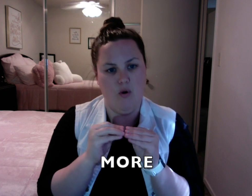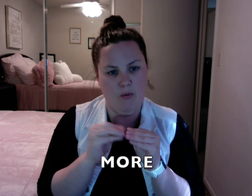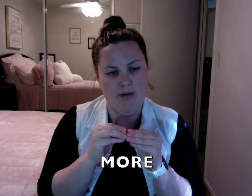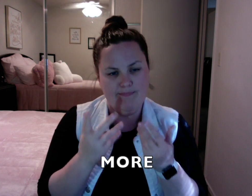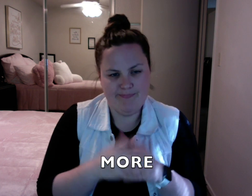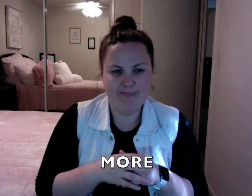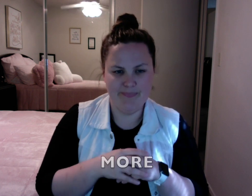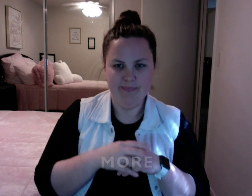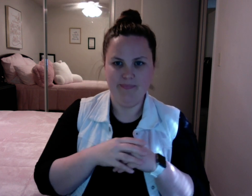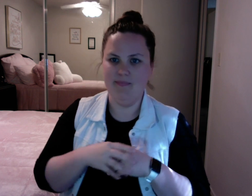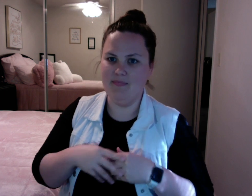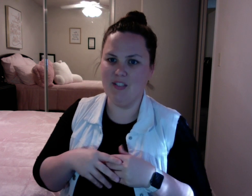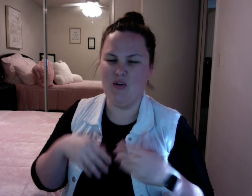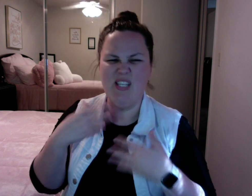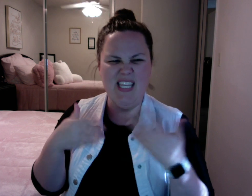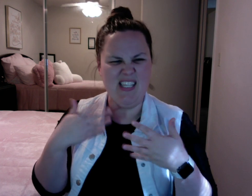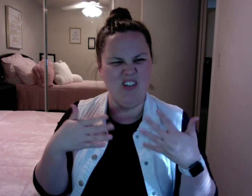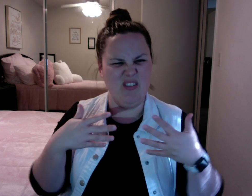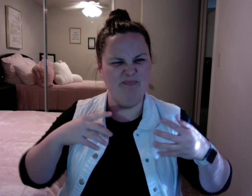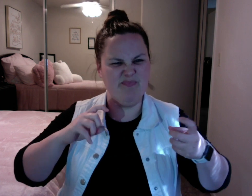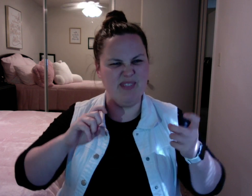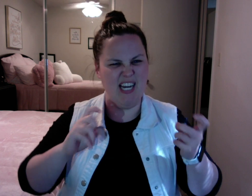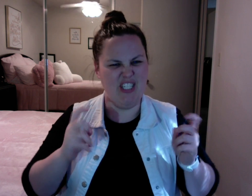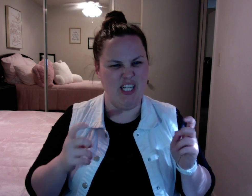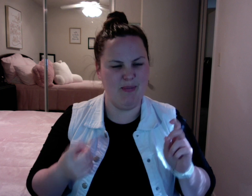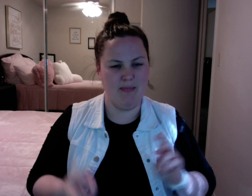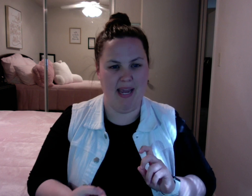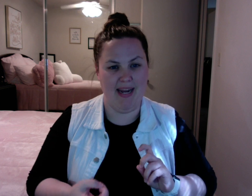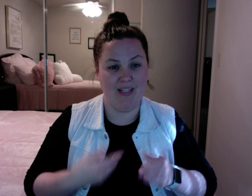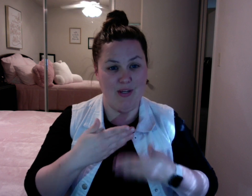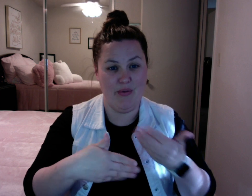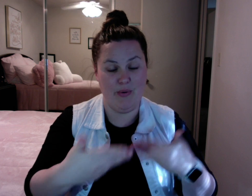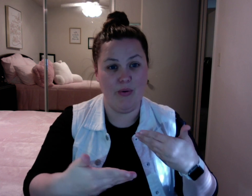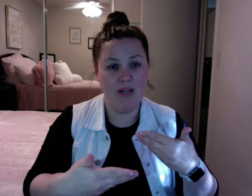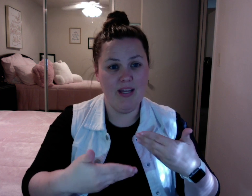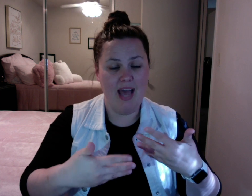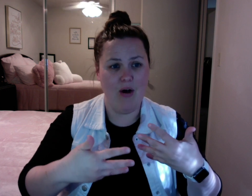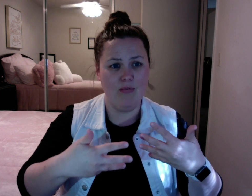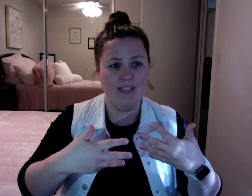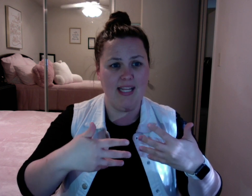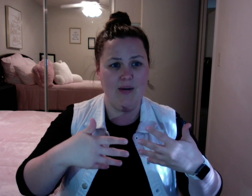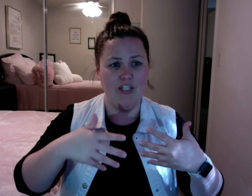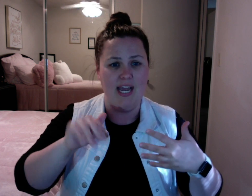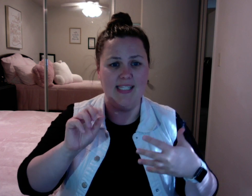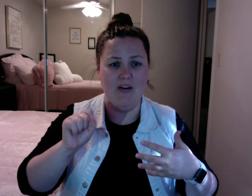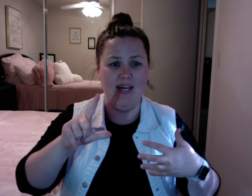more. So you'll see these little adjustments made as we go through how sign language ASL can kind